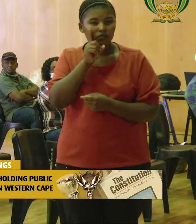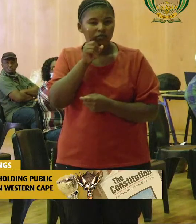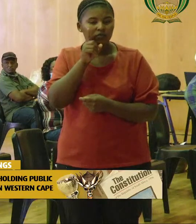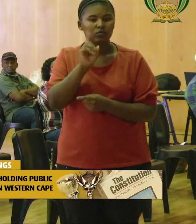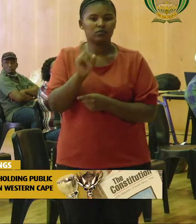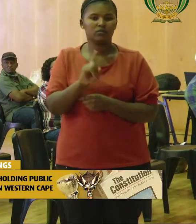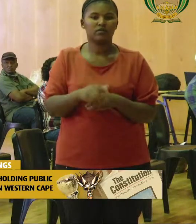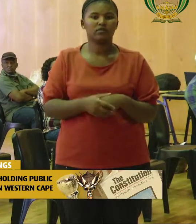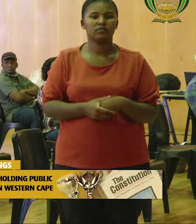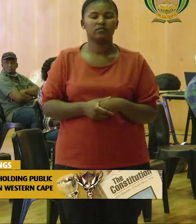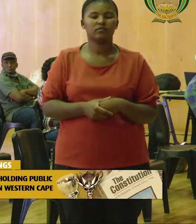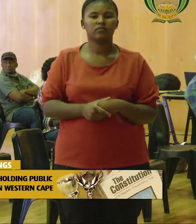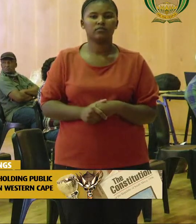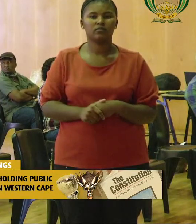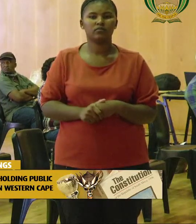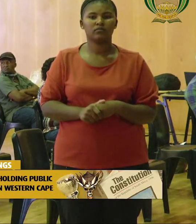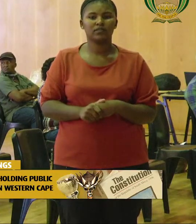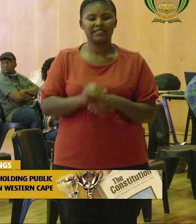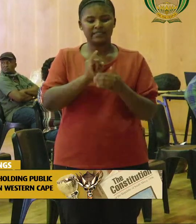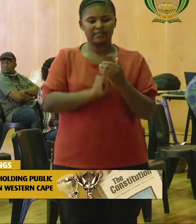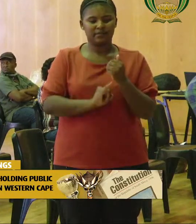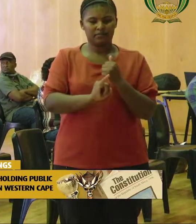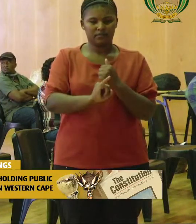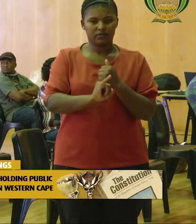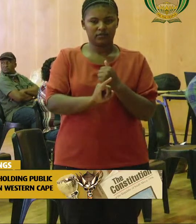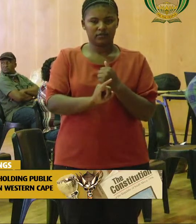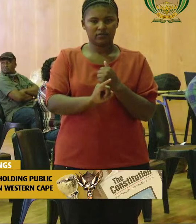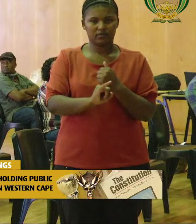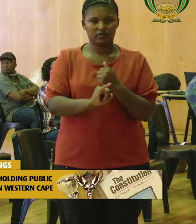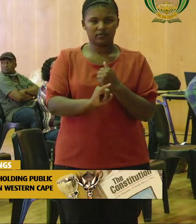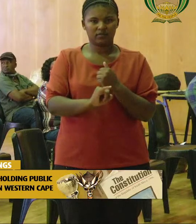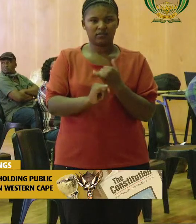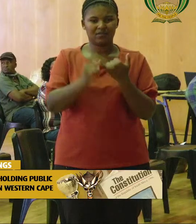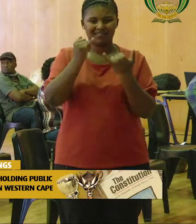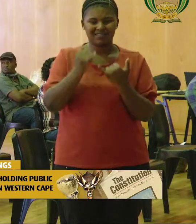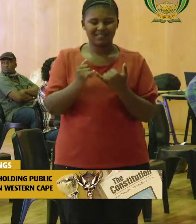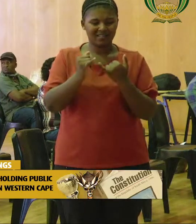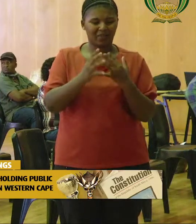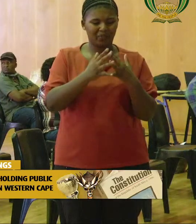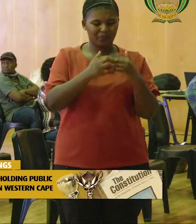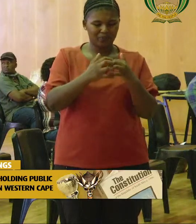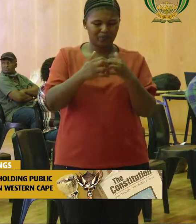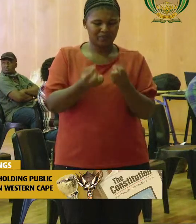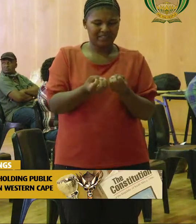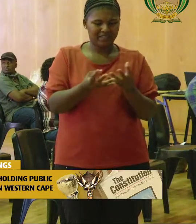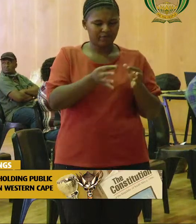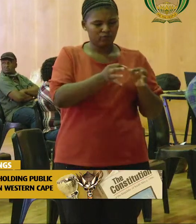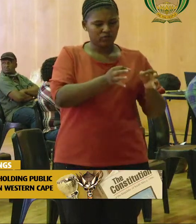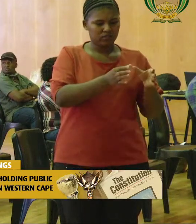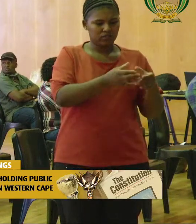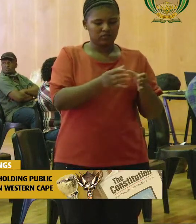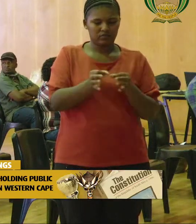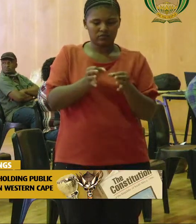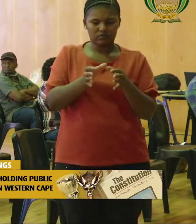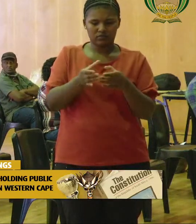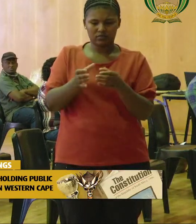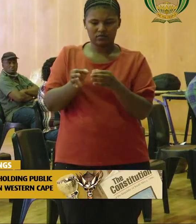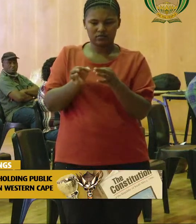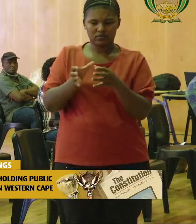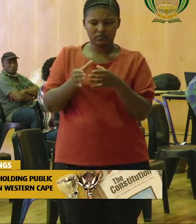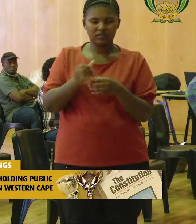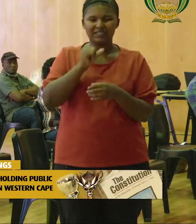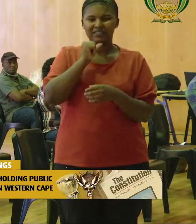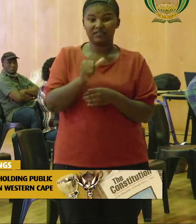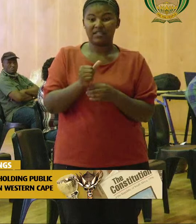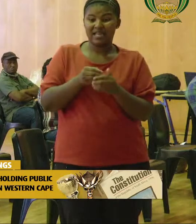was that the independents are killing the political organizations. She says that no one can be a